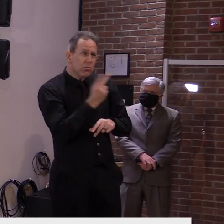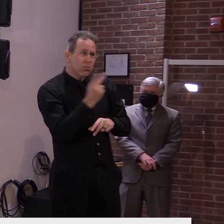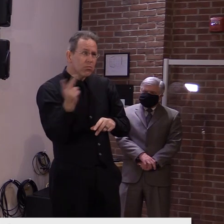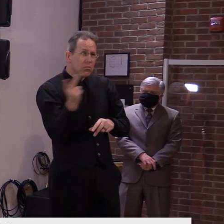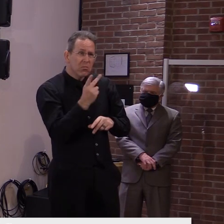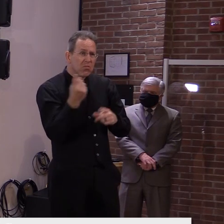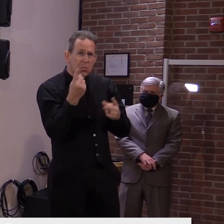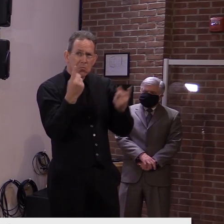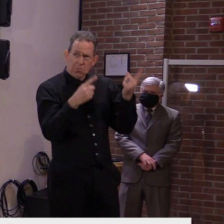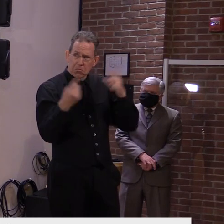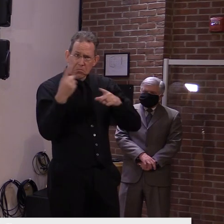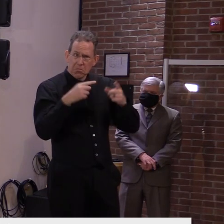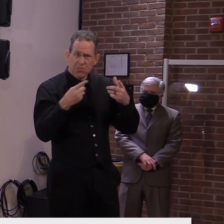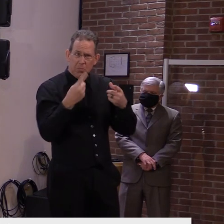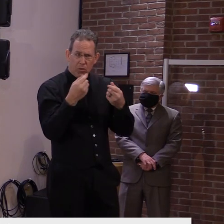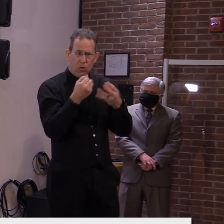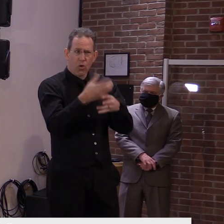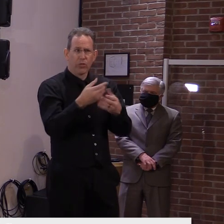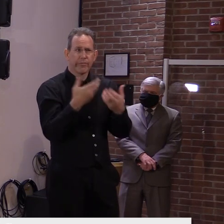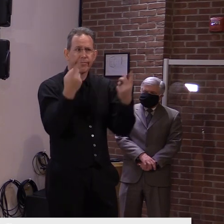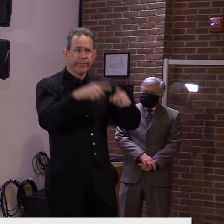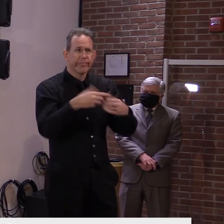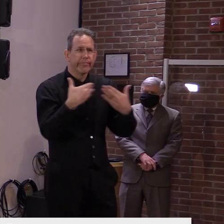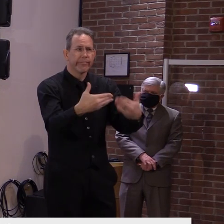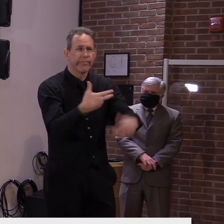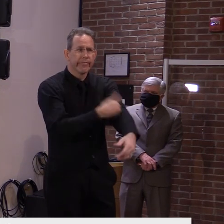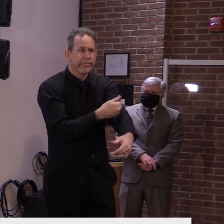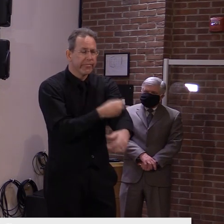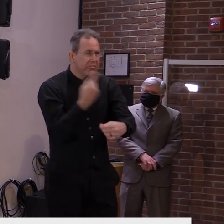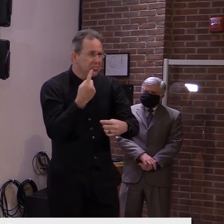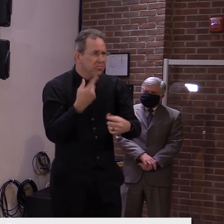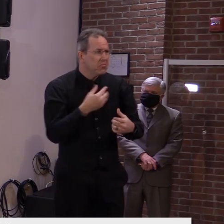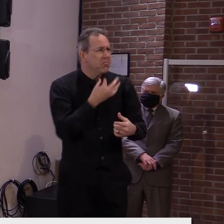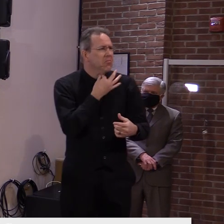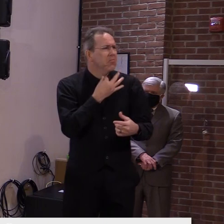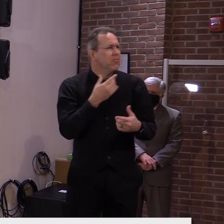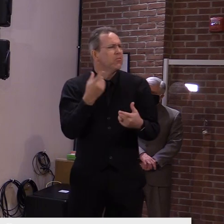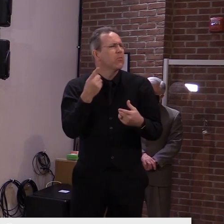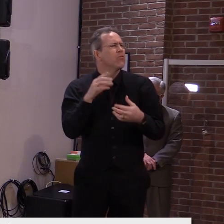try to negotiate a change to the teachers' retirement program?